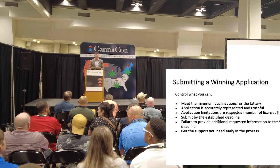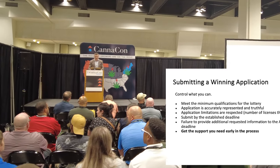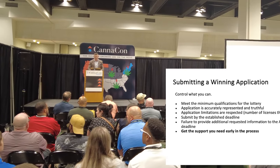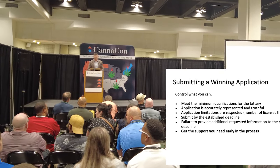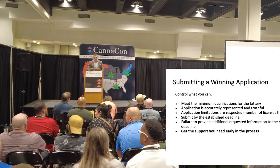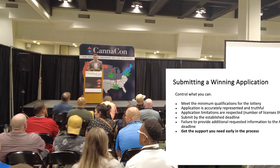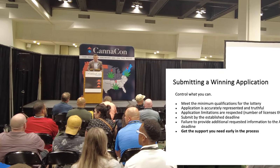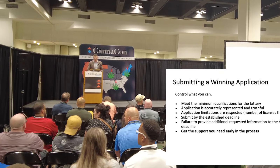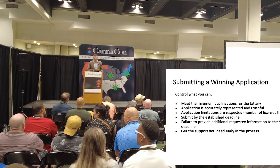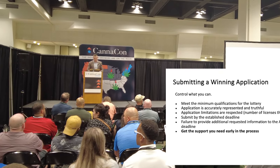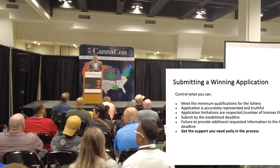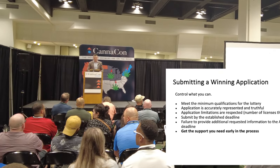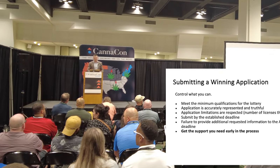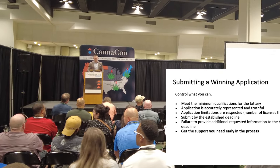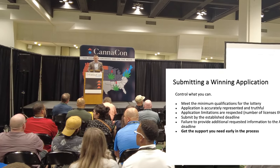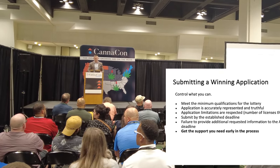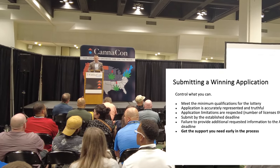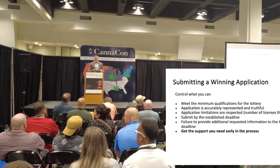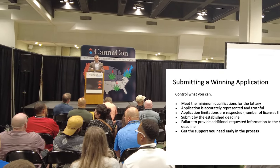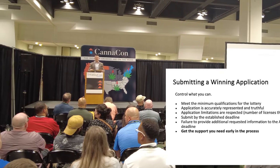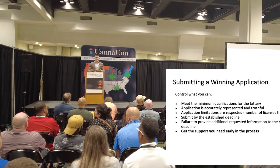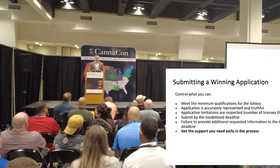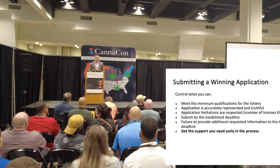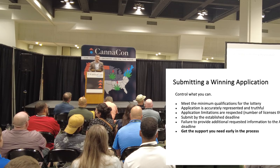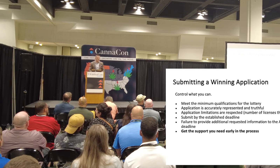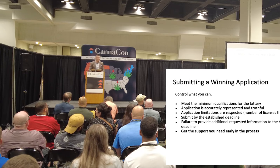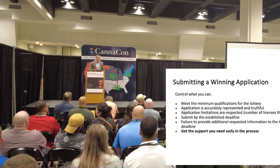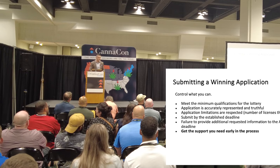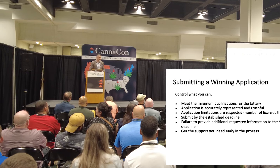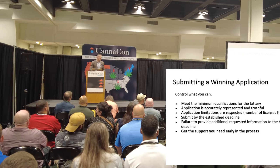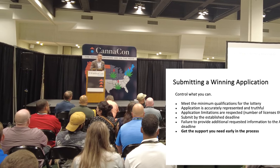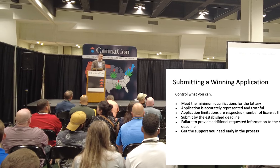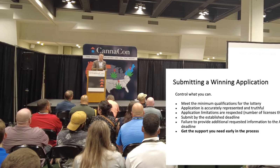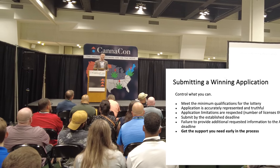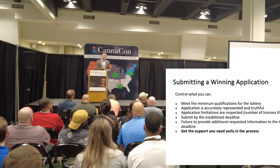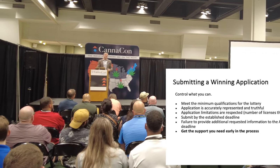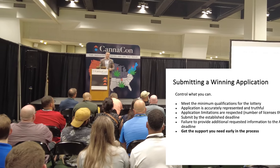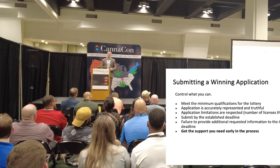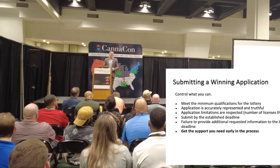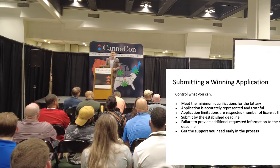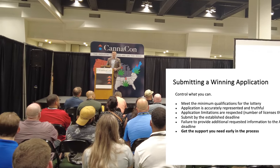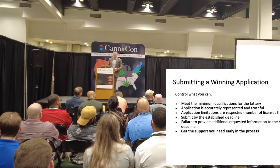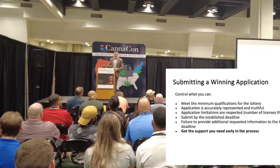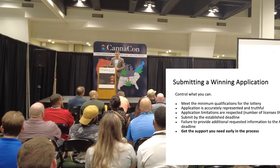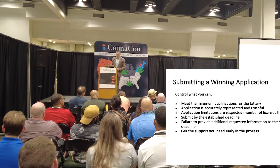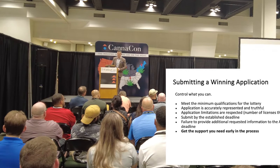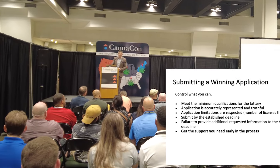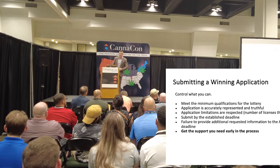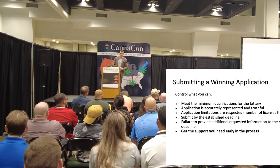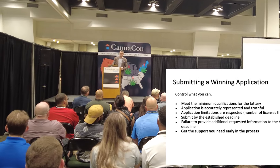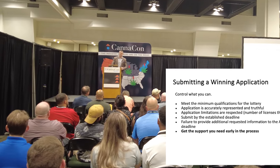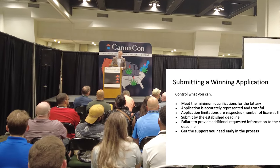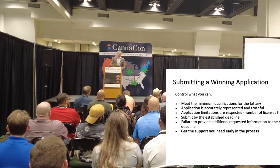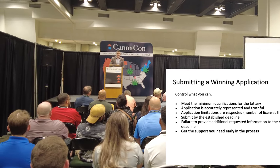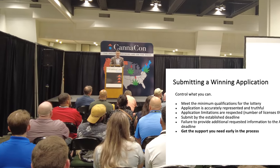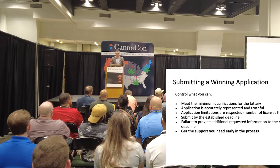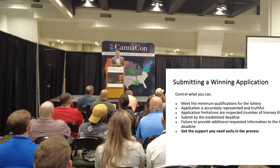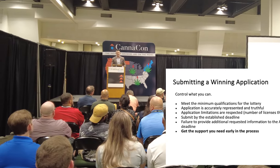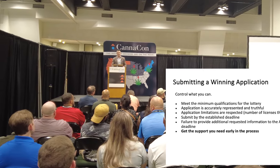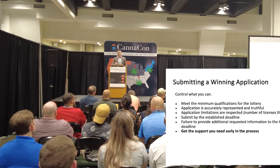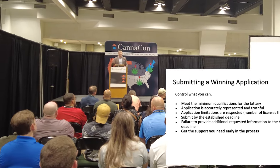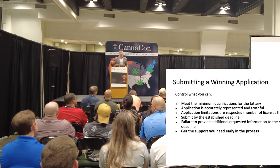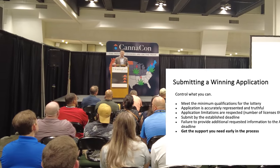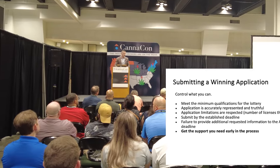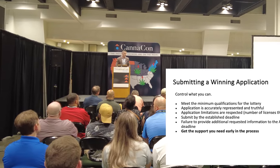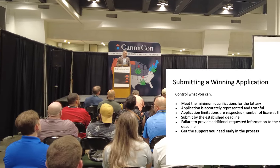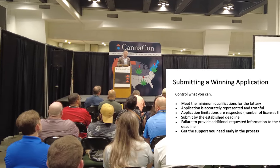well respected and compliant. We have to submit by the deadlines. Again, you can't submit things after the hour. This isn't a philosophy